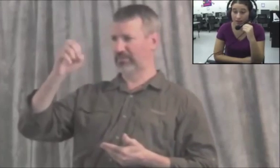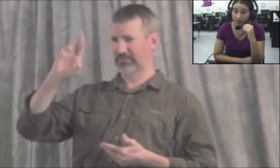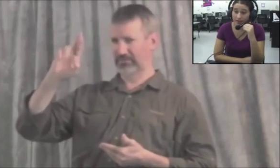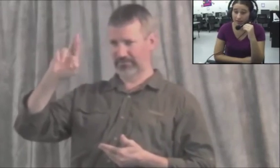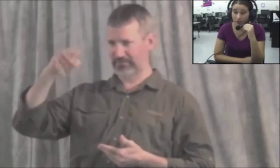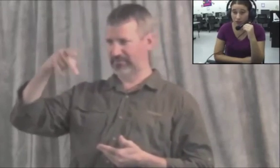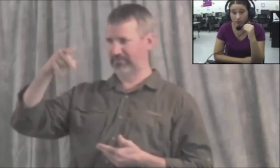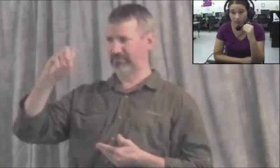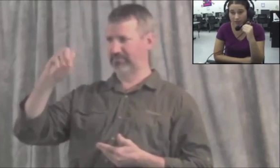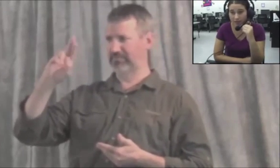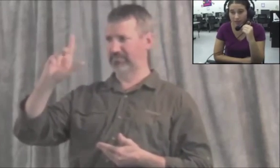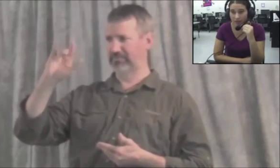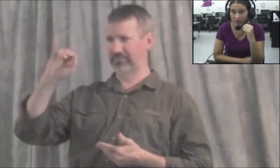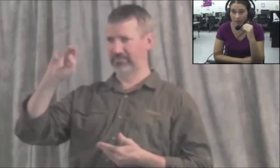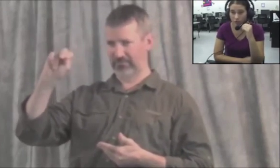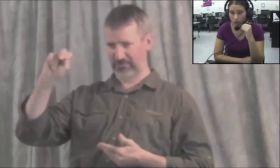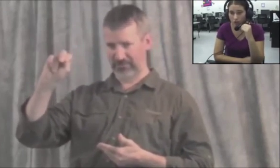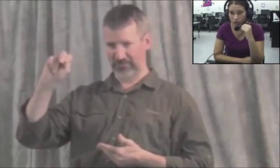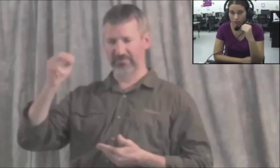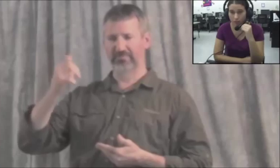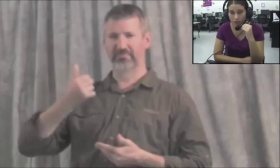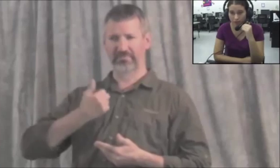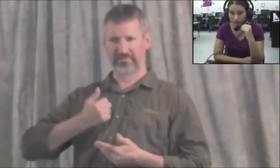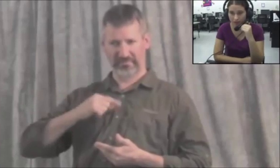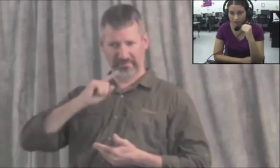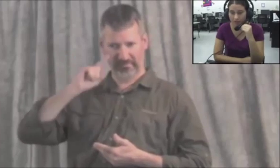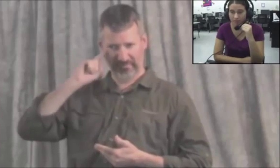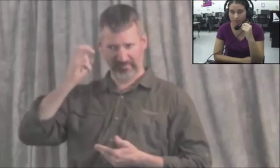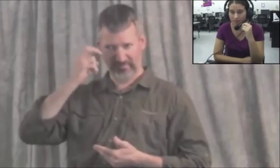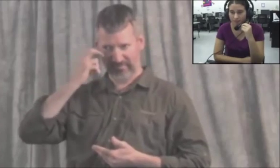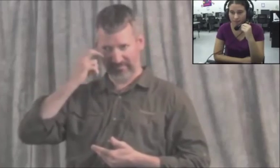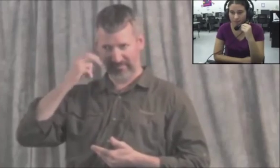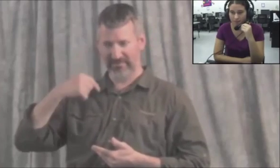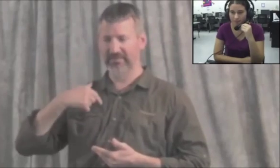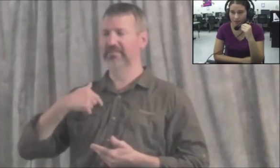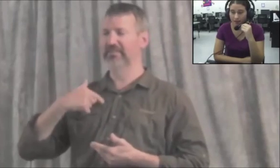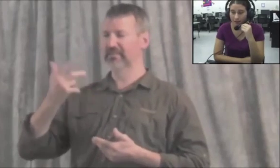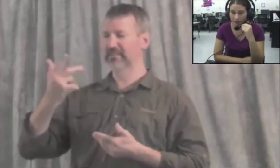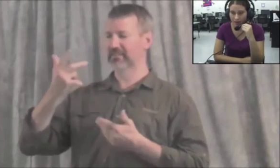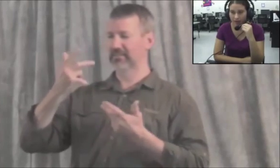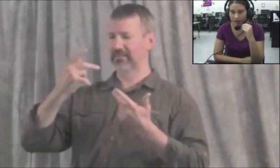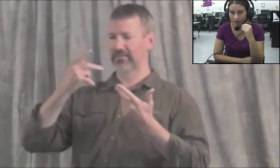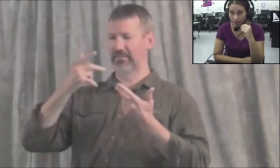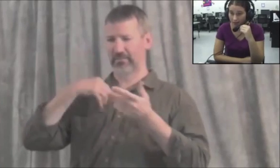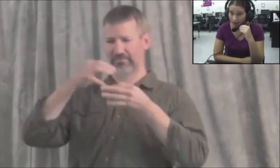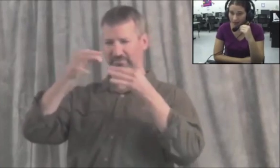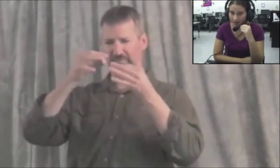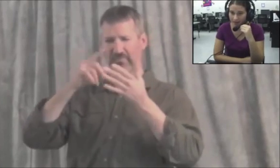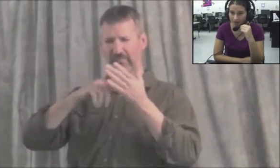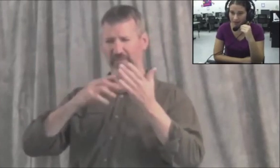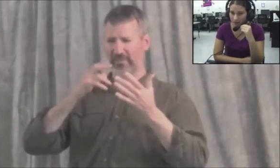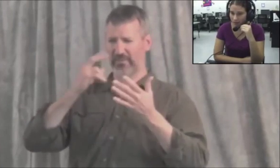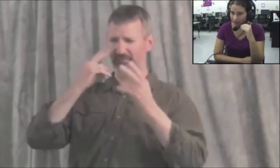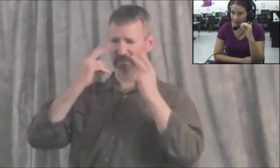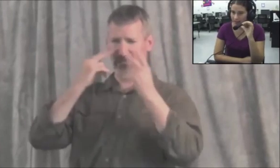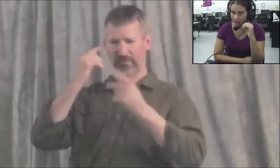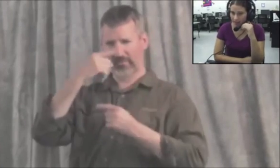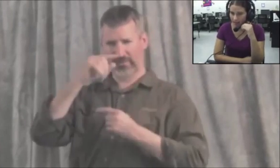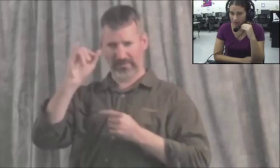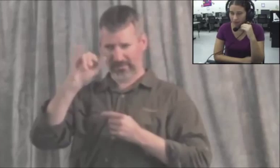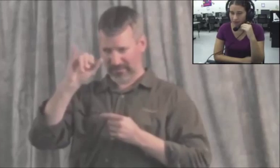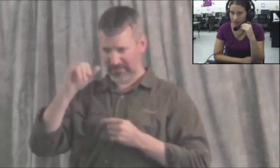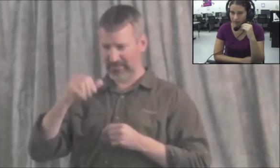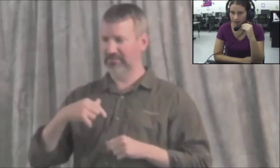And I would like to introduce myself. My name is Roger Poulin. I am deaf and blind, but I'd like